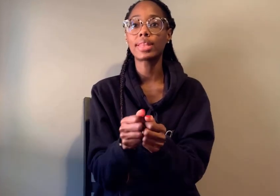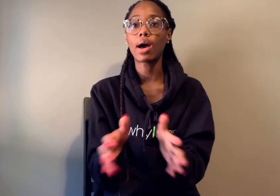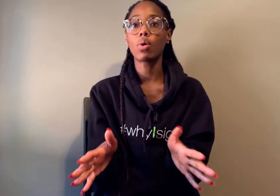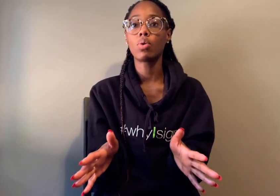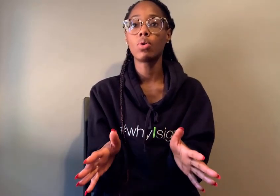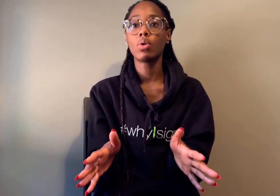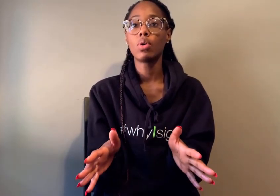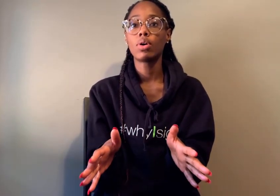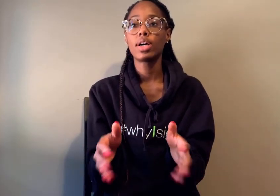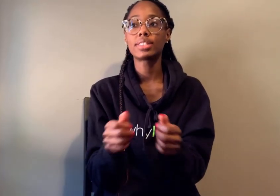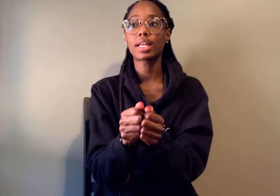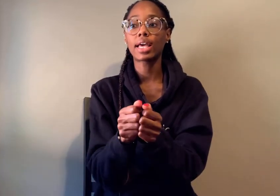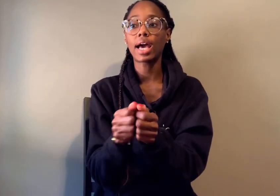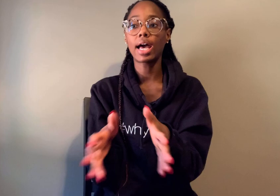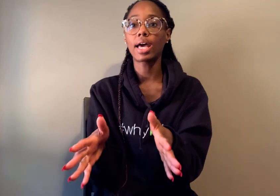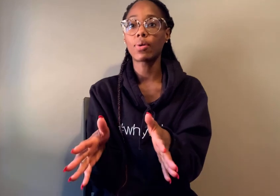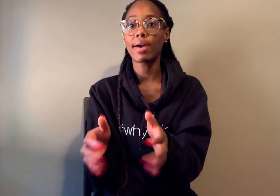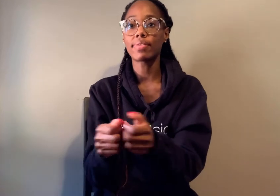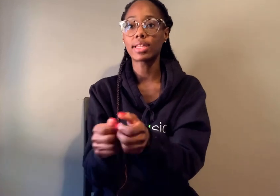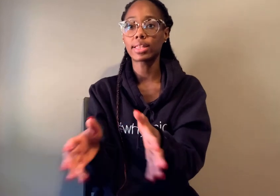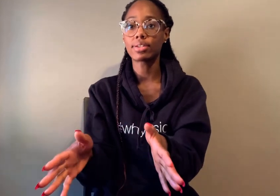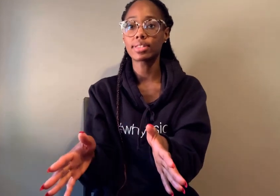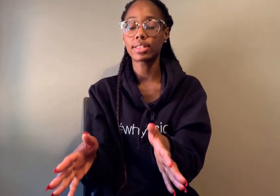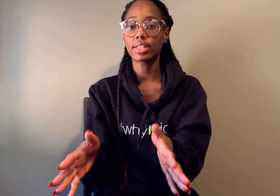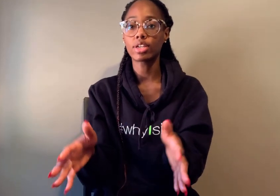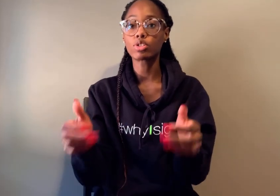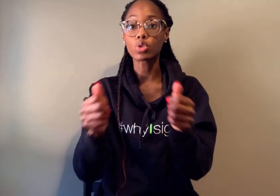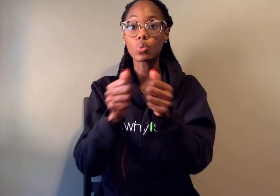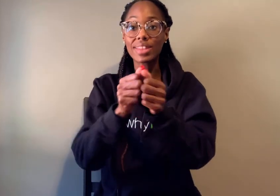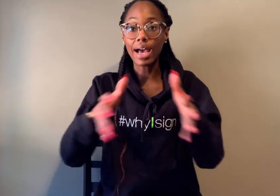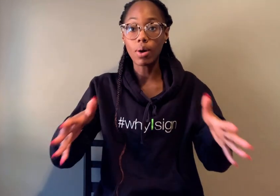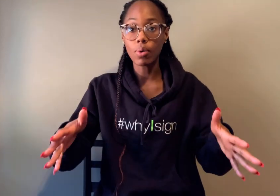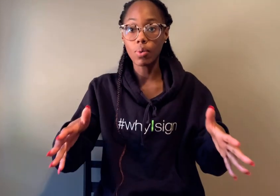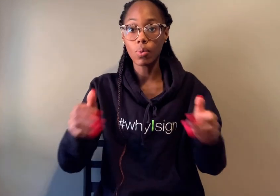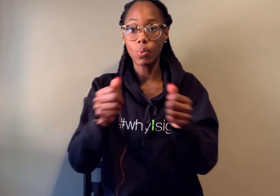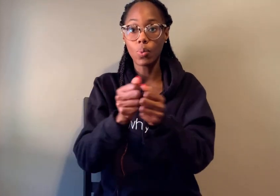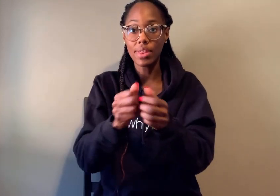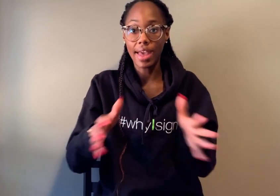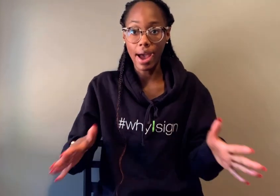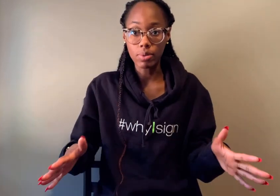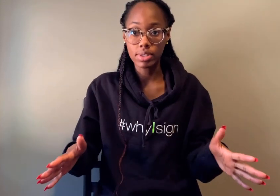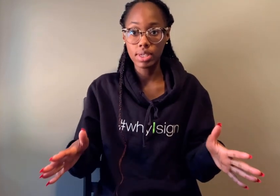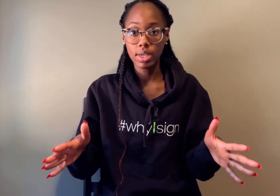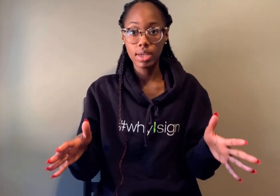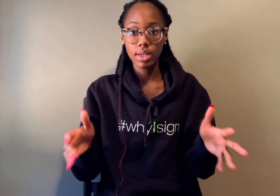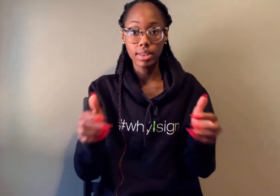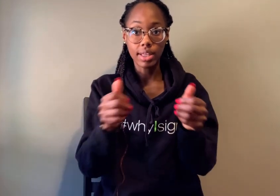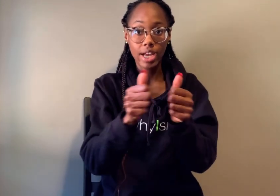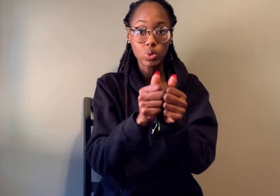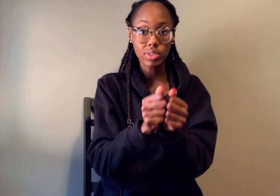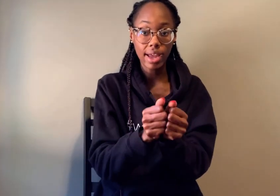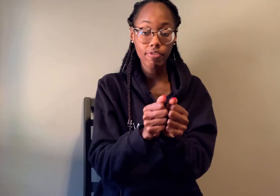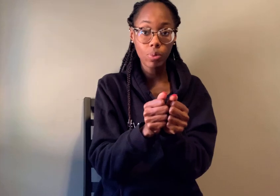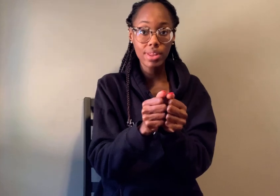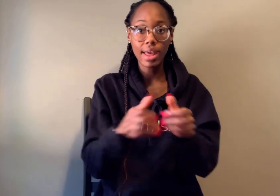Without. It's like I don't have it, like there's nothing there. So it's without. Without. The actual sign for